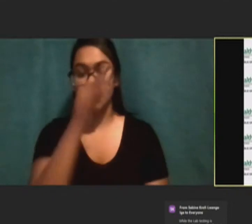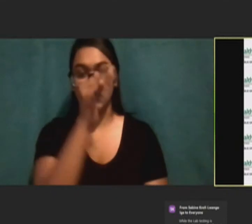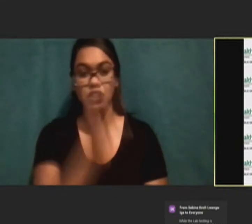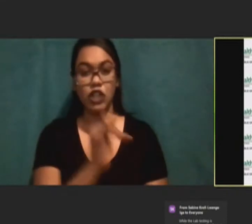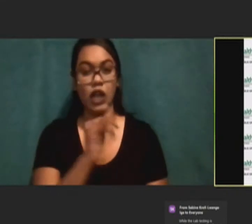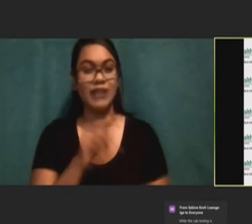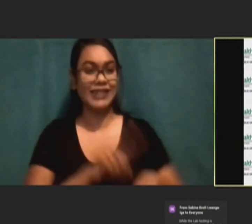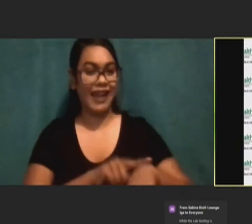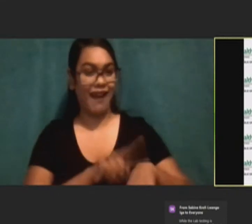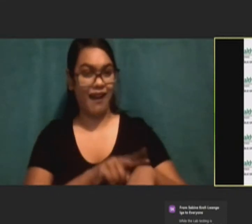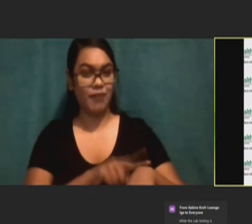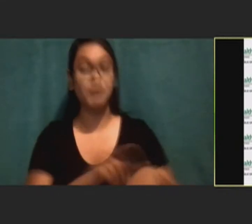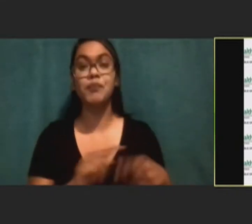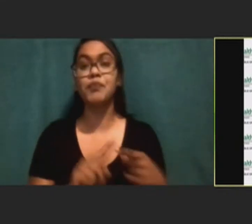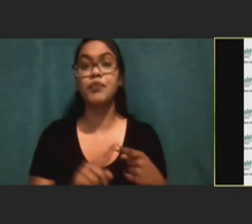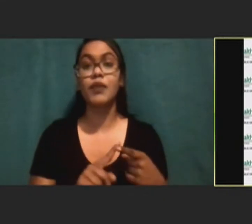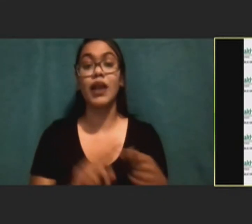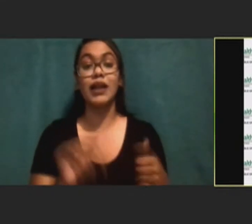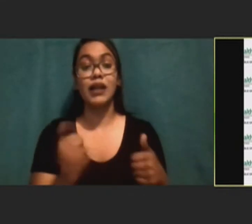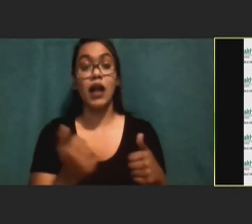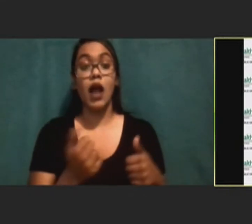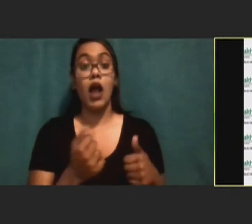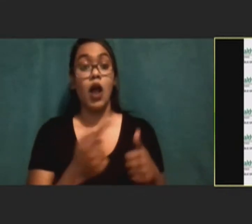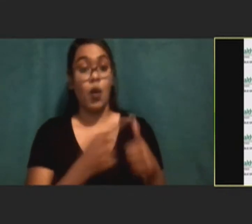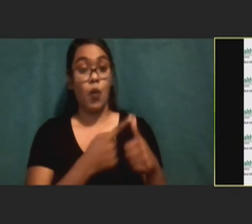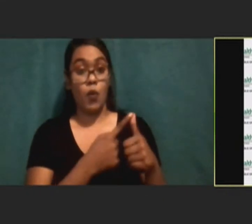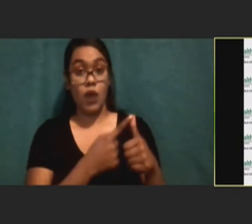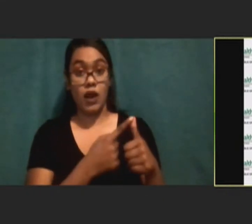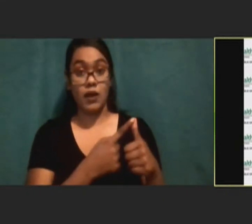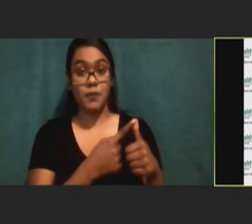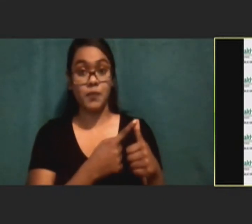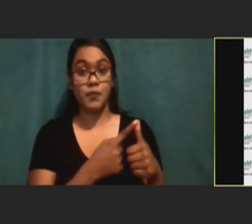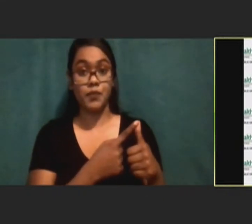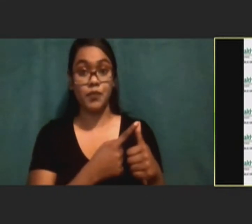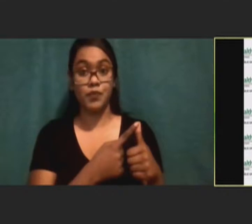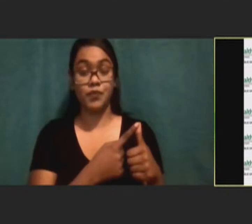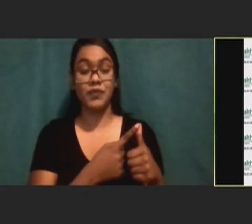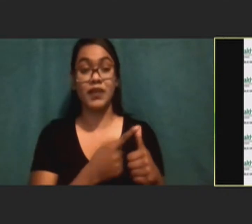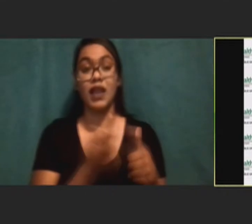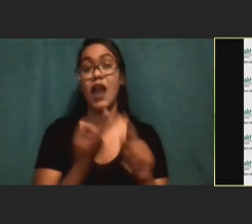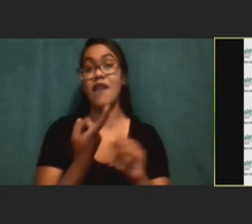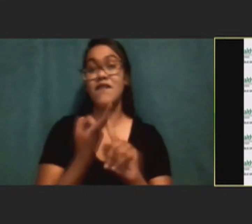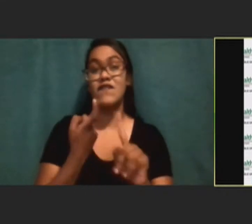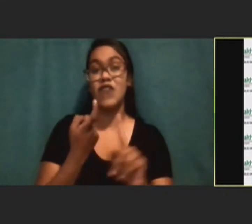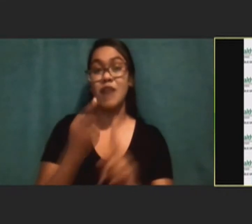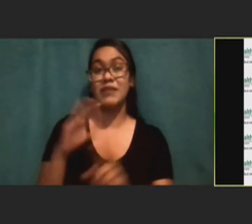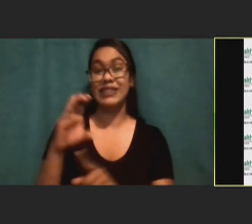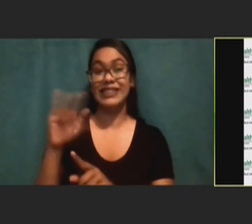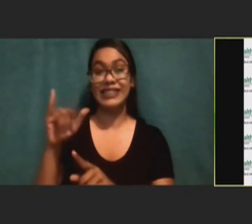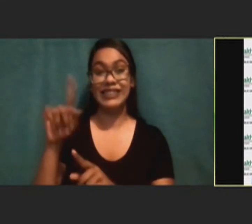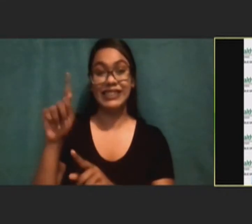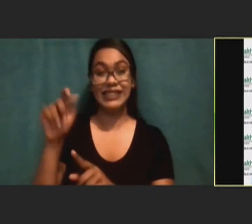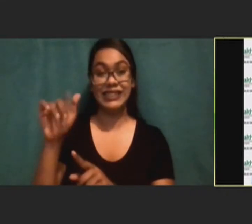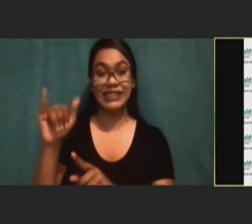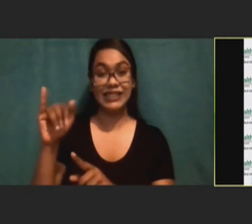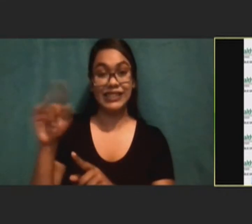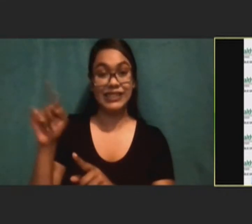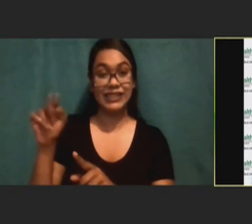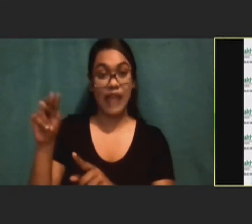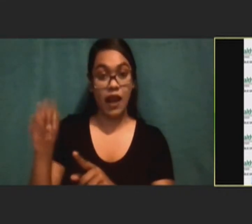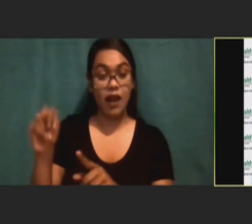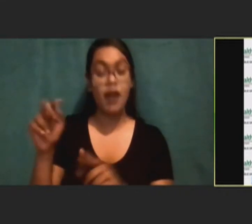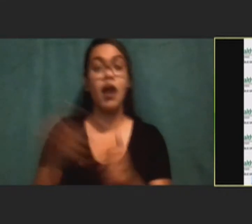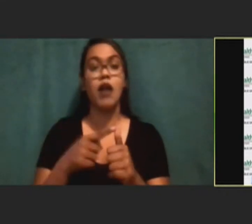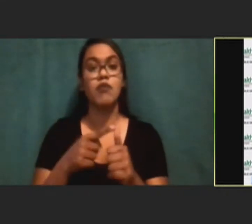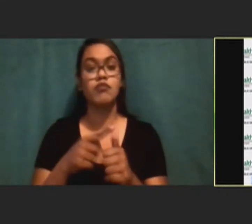The second batch of questions reads as follows. Brian Sukutu from Citizens is asking if there's no scientific basis for the travel